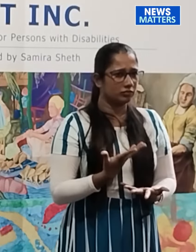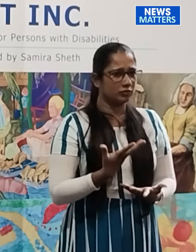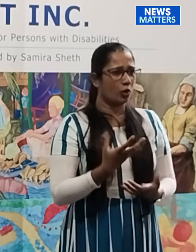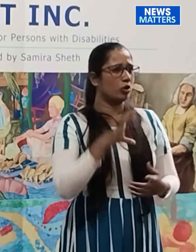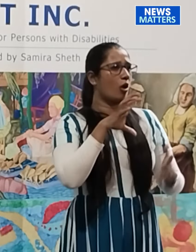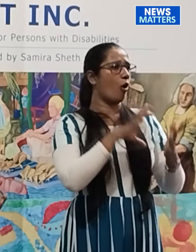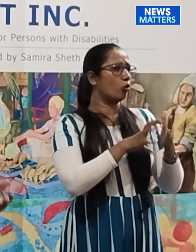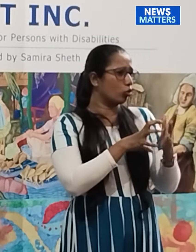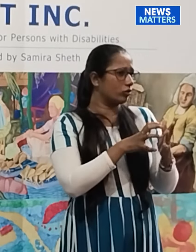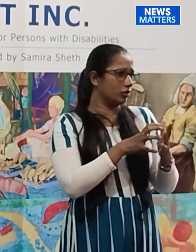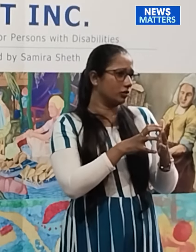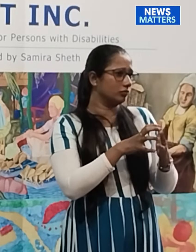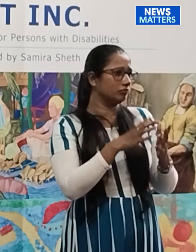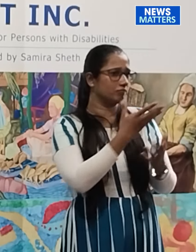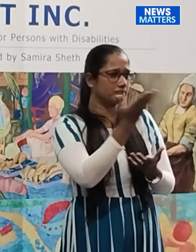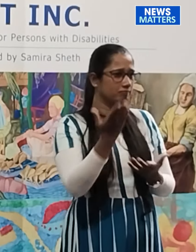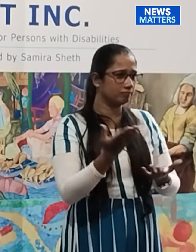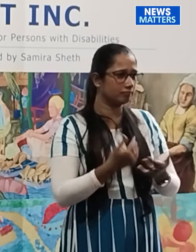Rotarians,